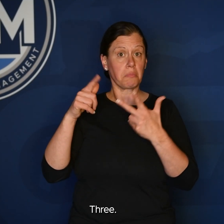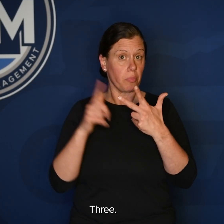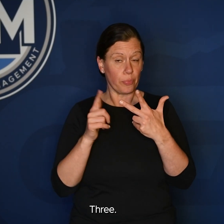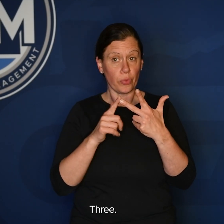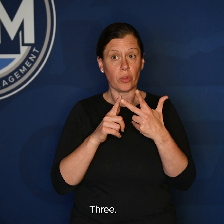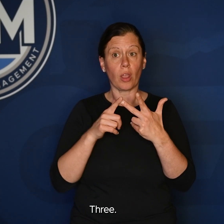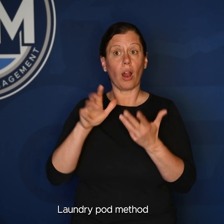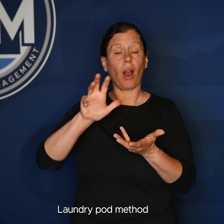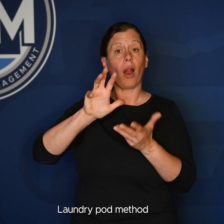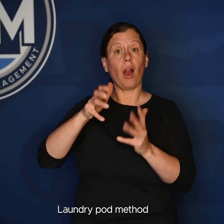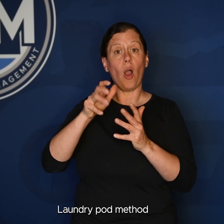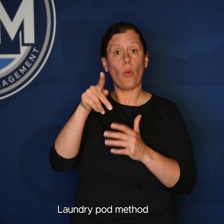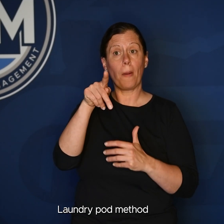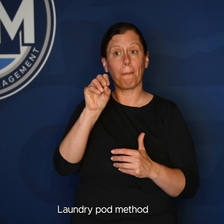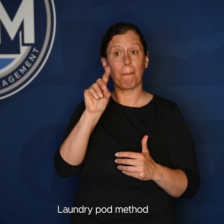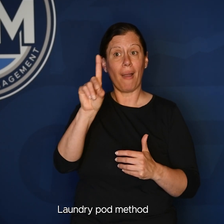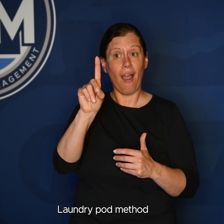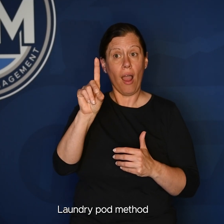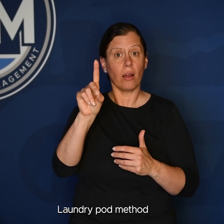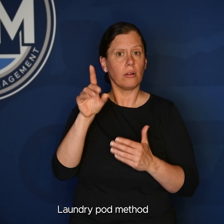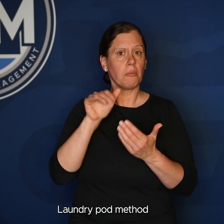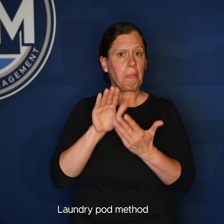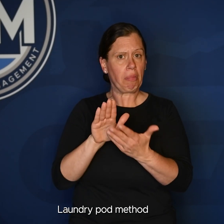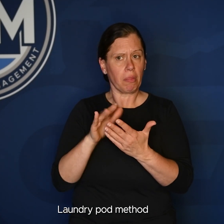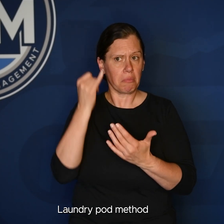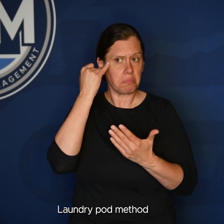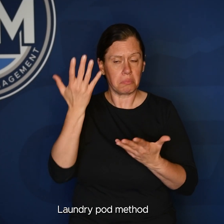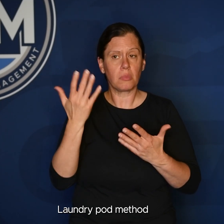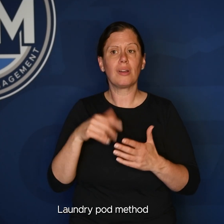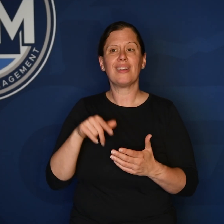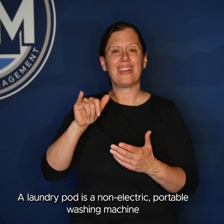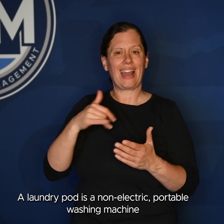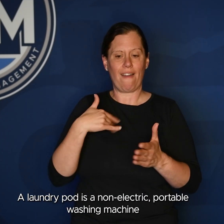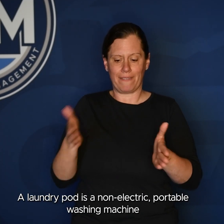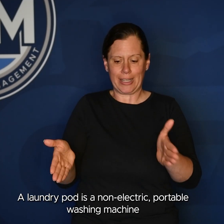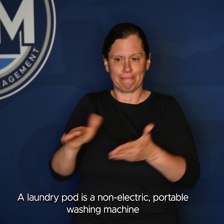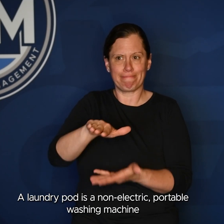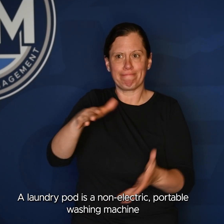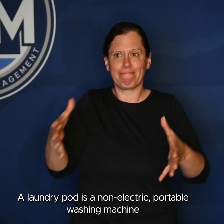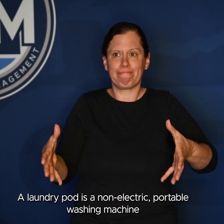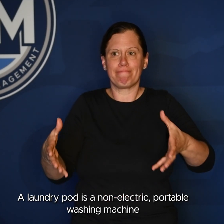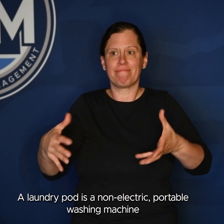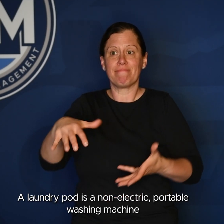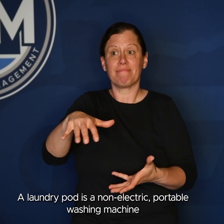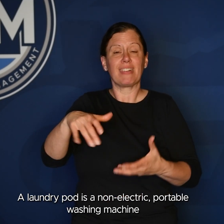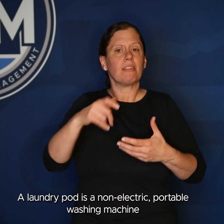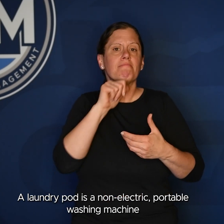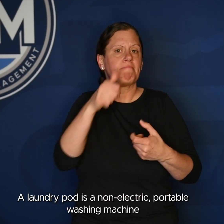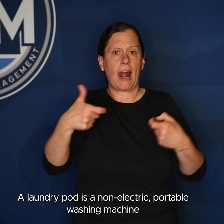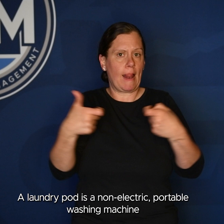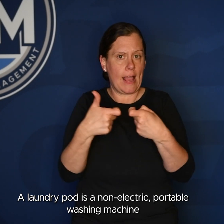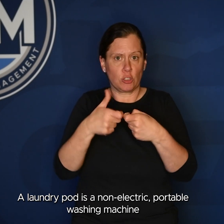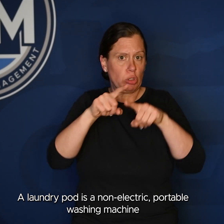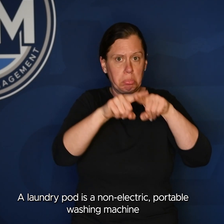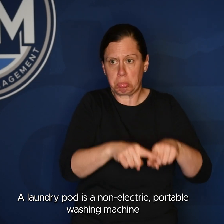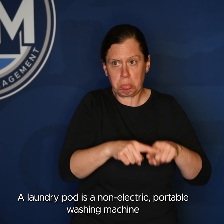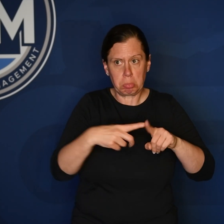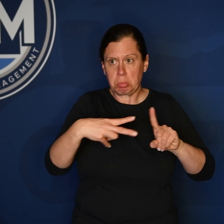Three, laundry pod method. A laundry pod is a non-electric portable washing machine